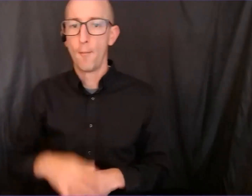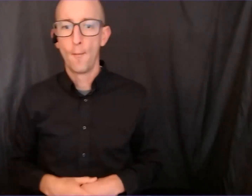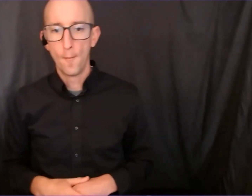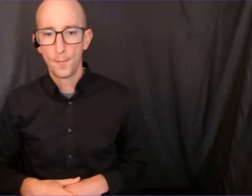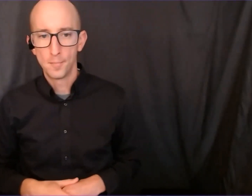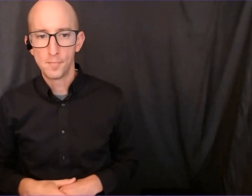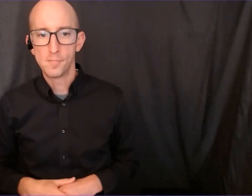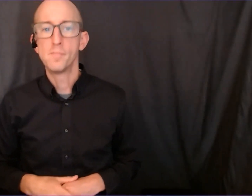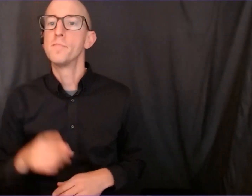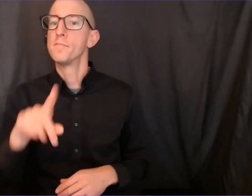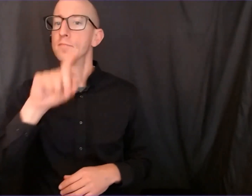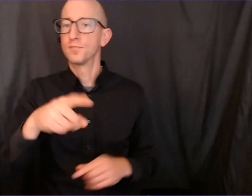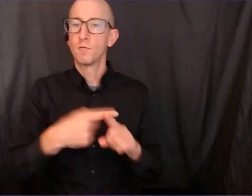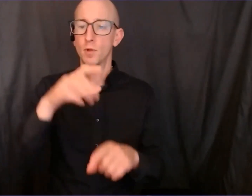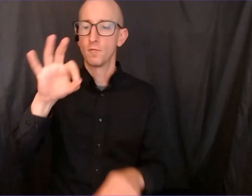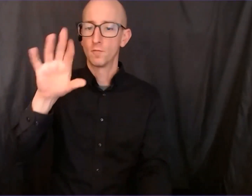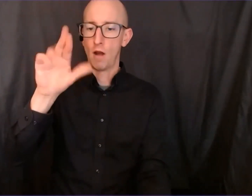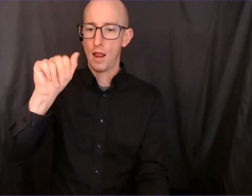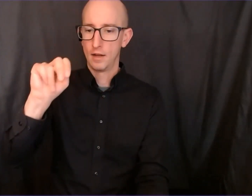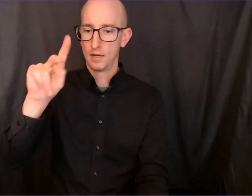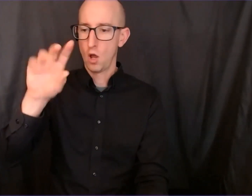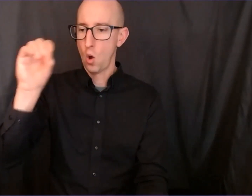This is from Frank O'Brien.